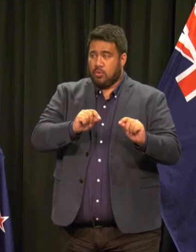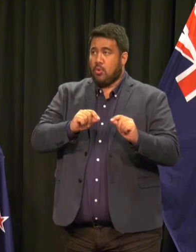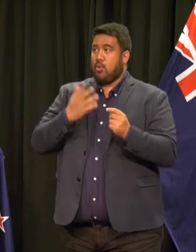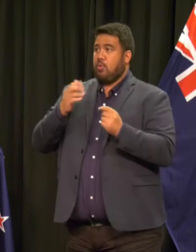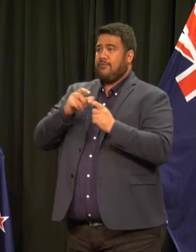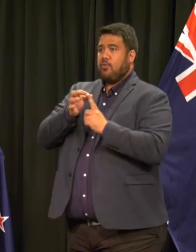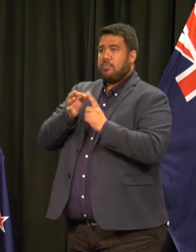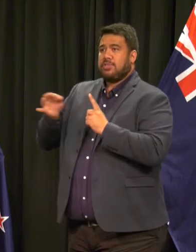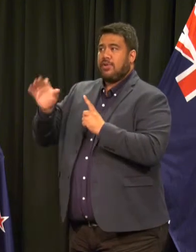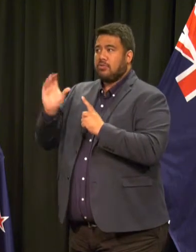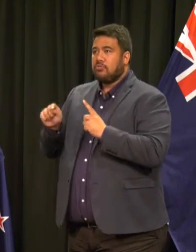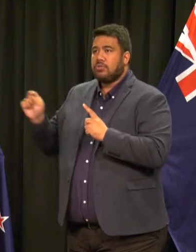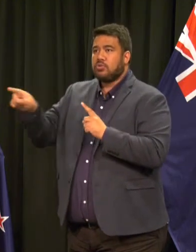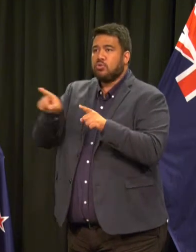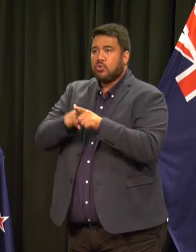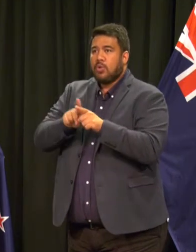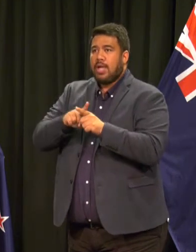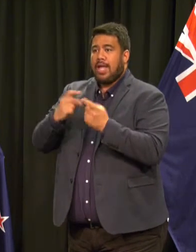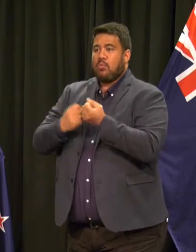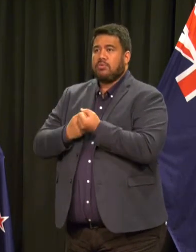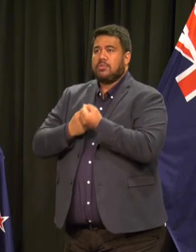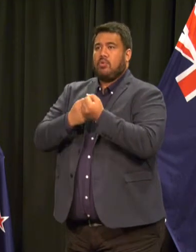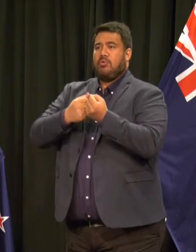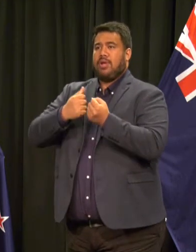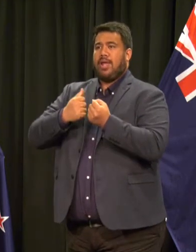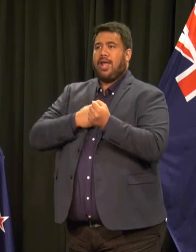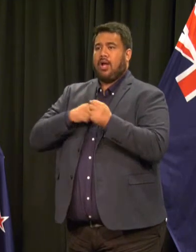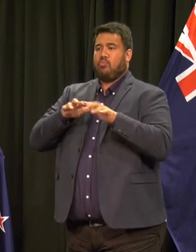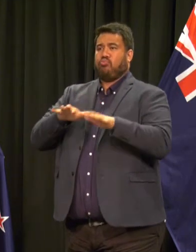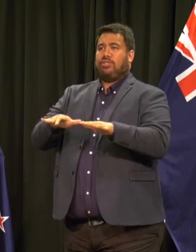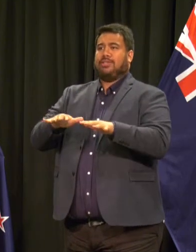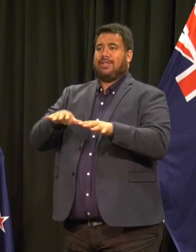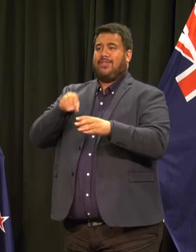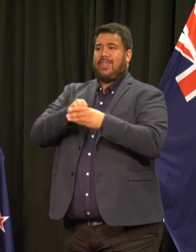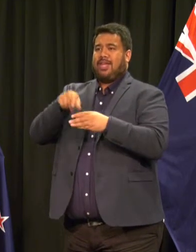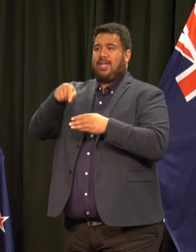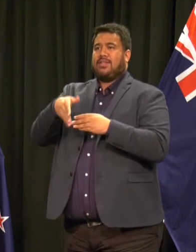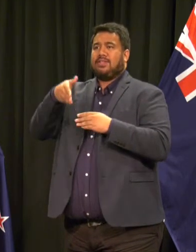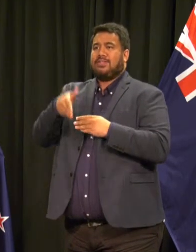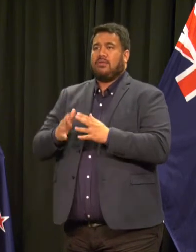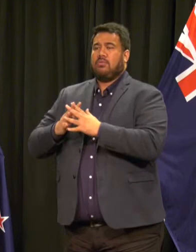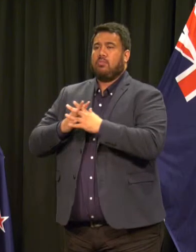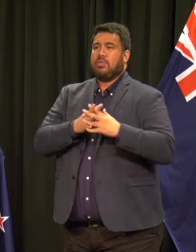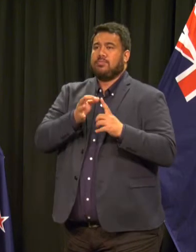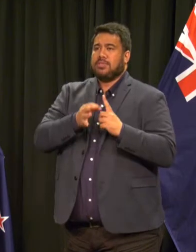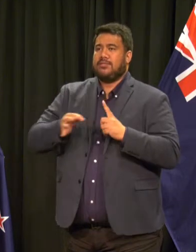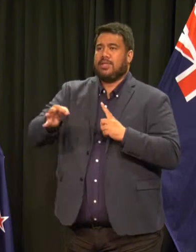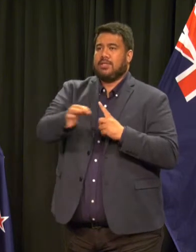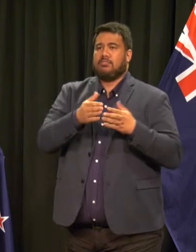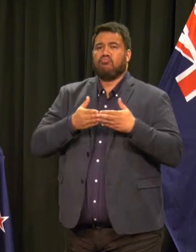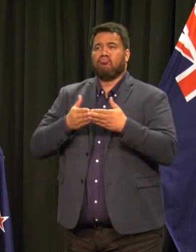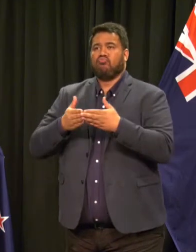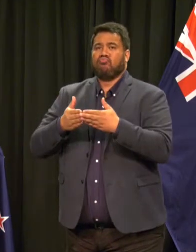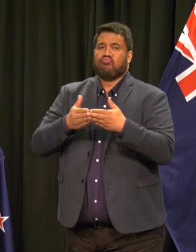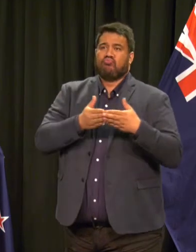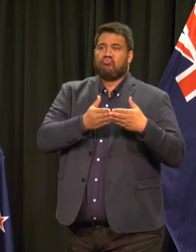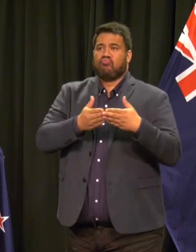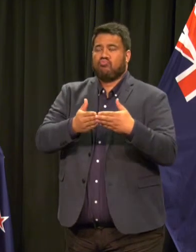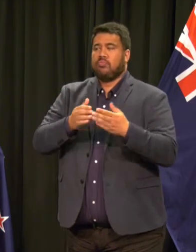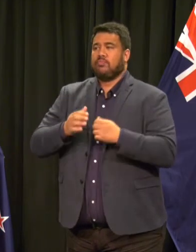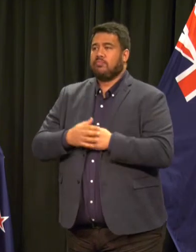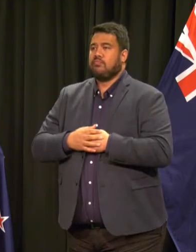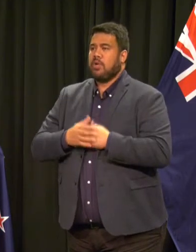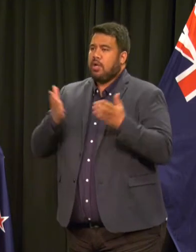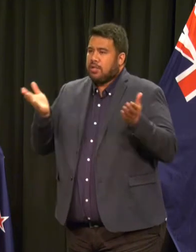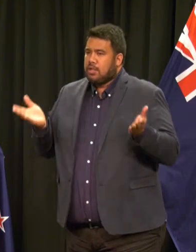need and boost New Zealand's maritime presence in the southwest Pacific. I do encourage